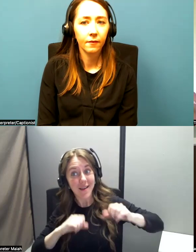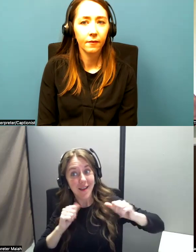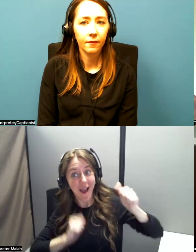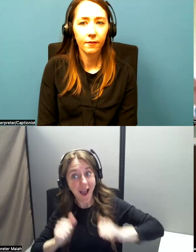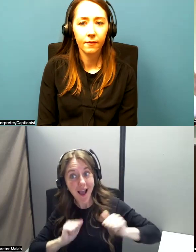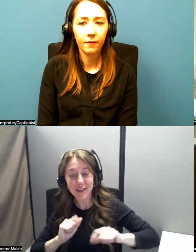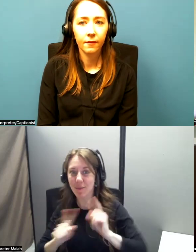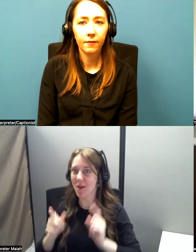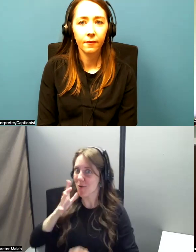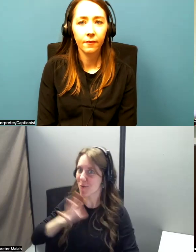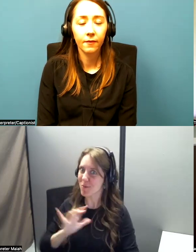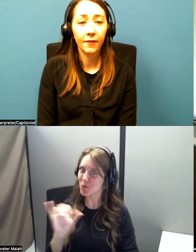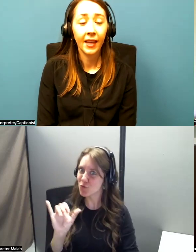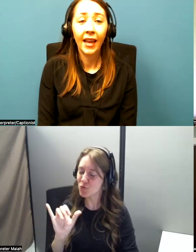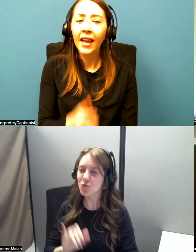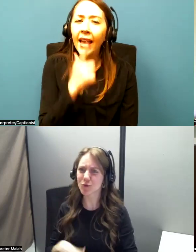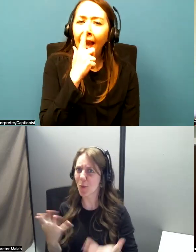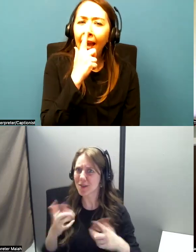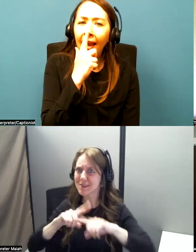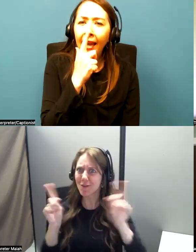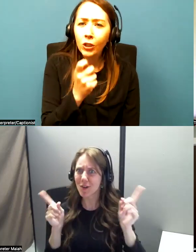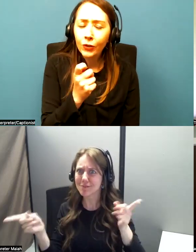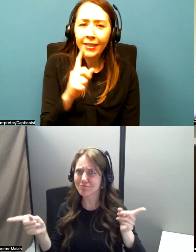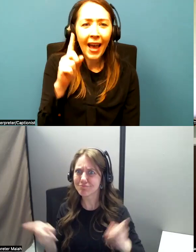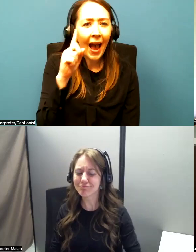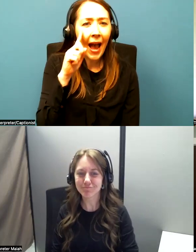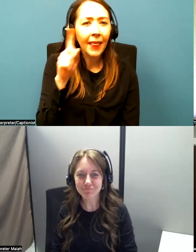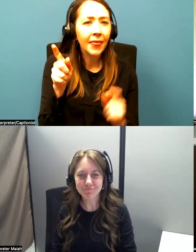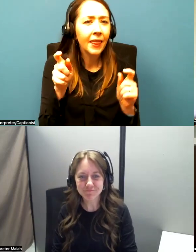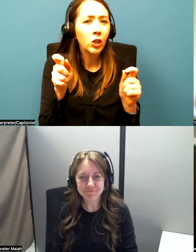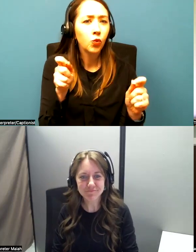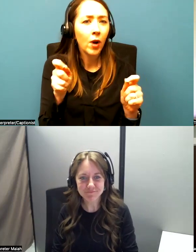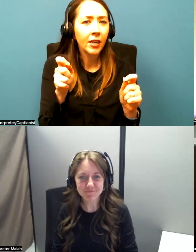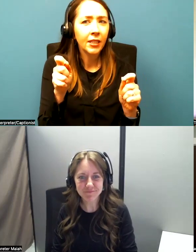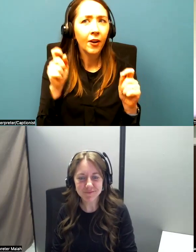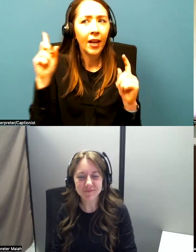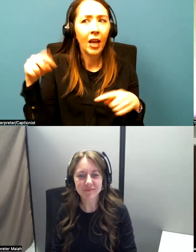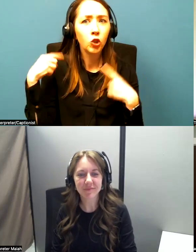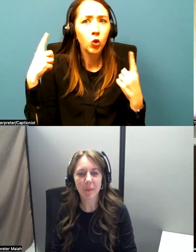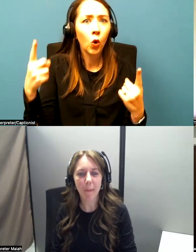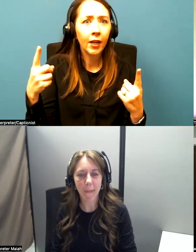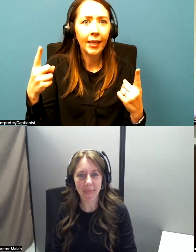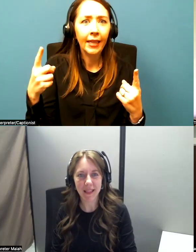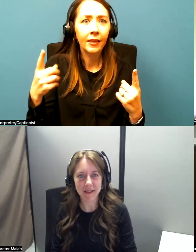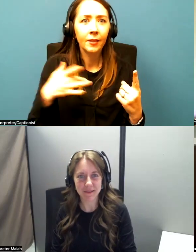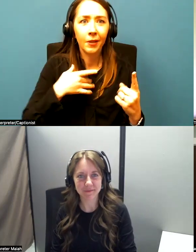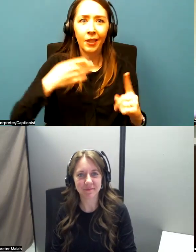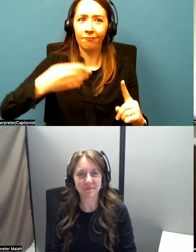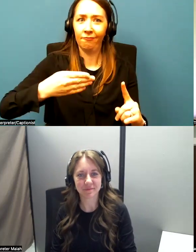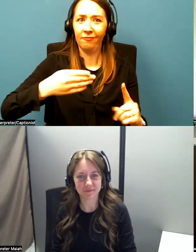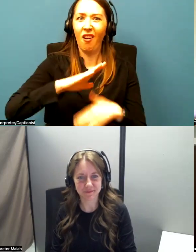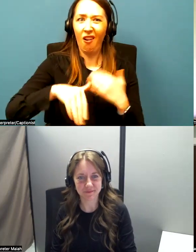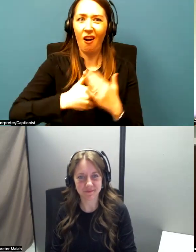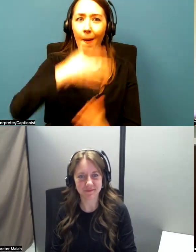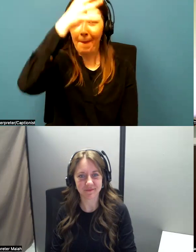the difference? Well, it's interesting. Like, I think directing historically has been a primarily